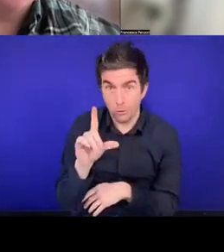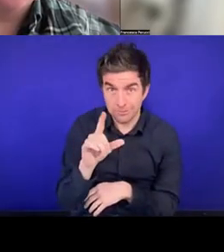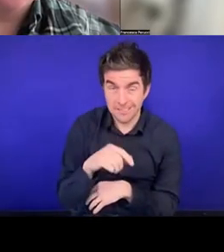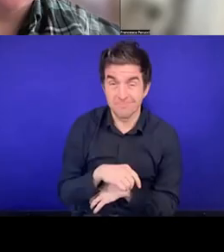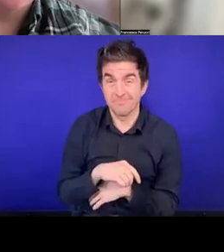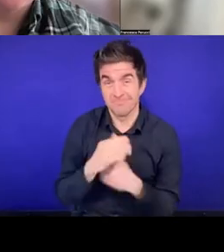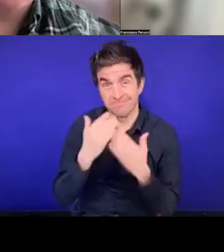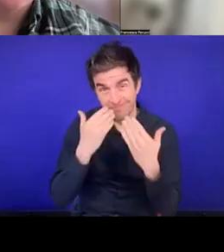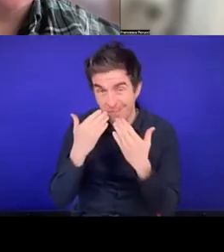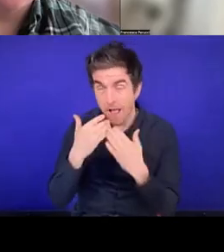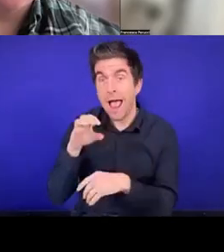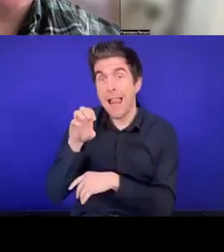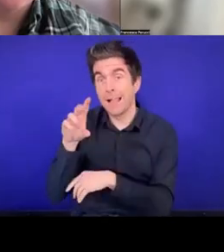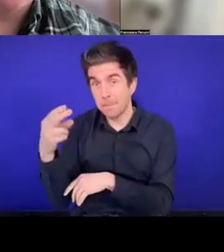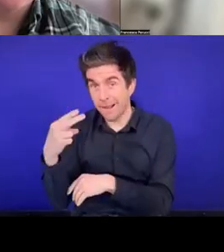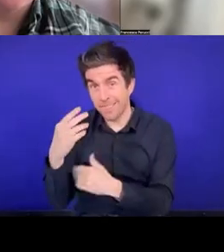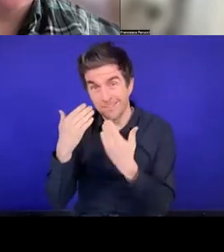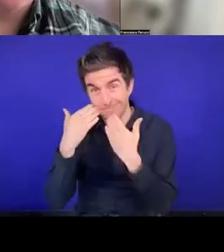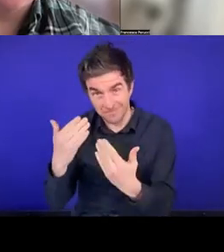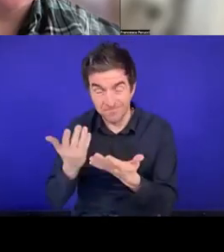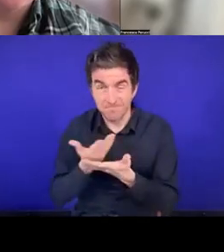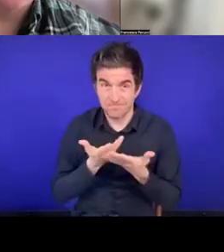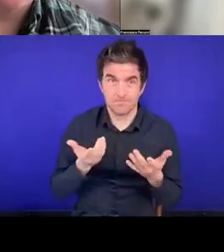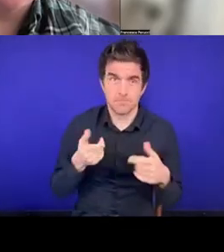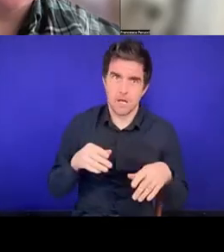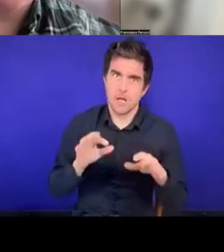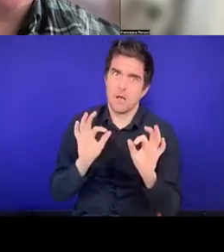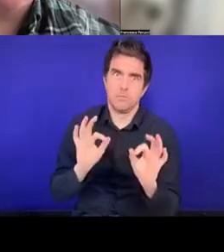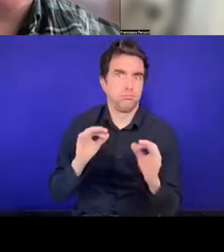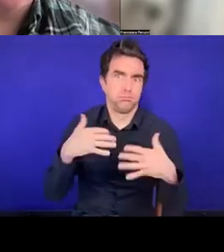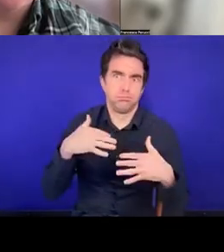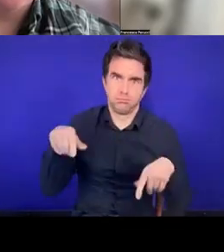so much to all participants.